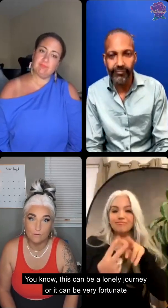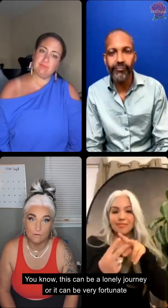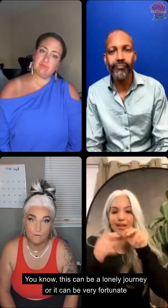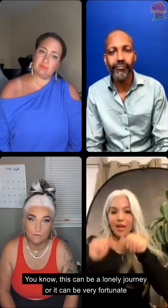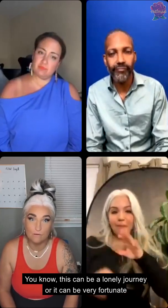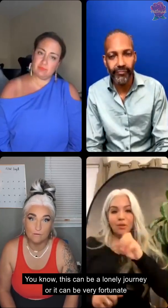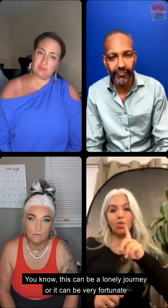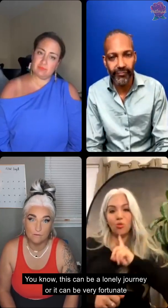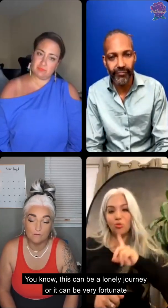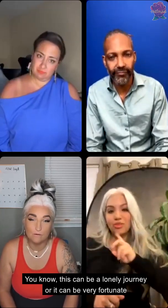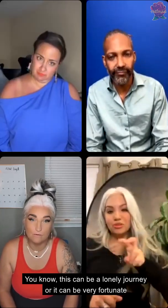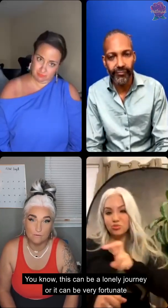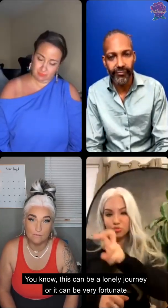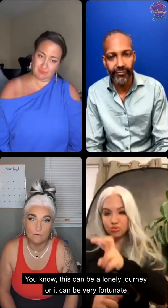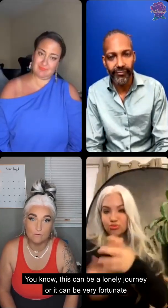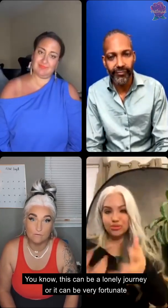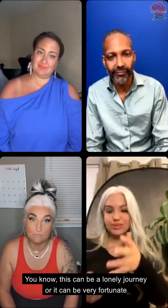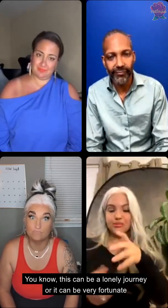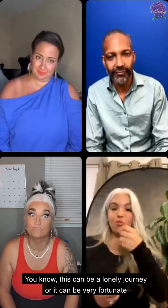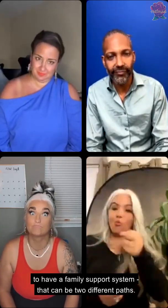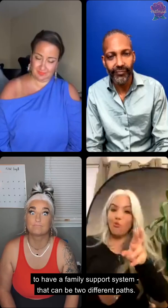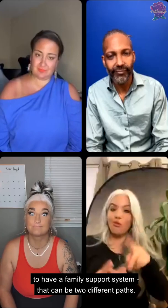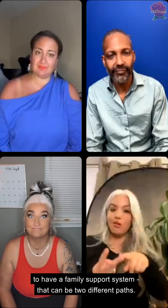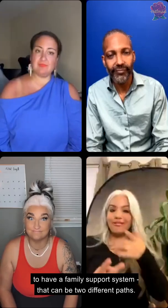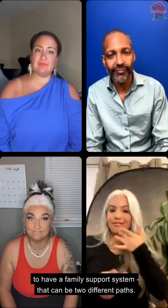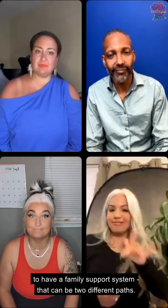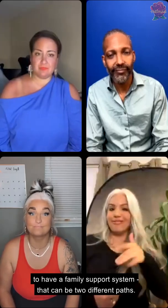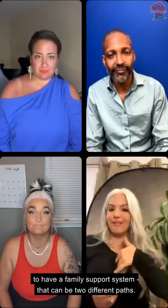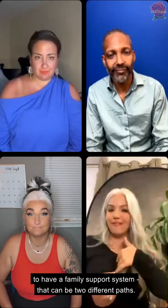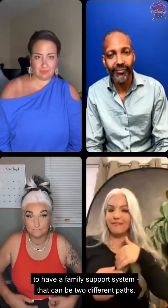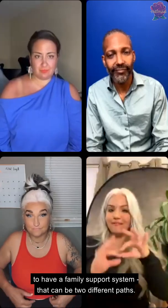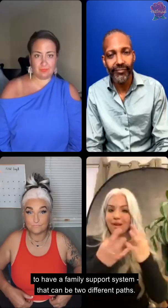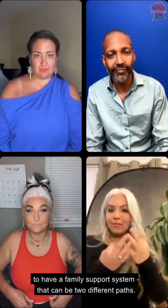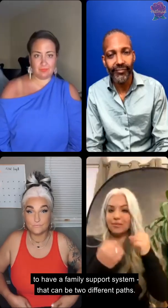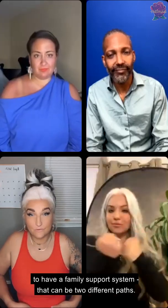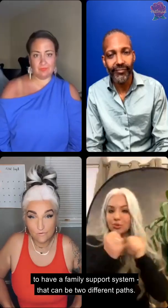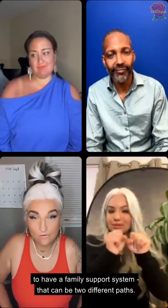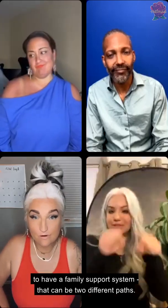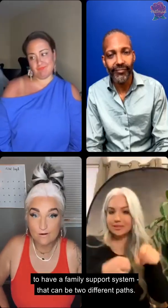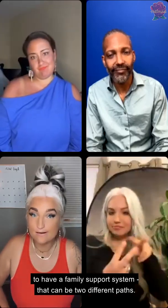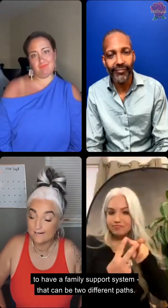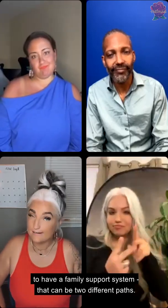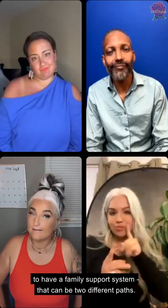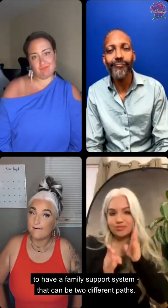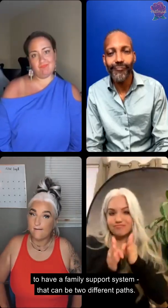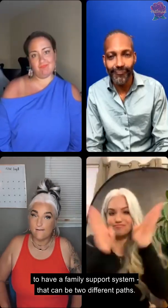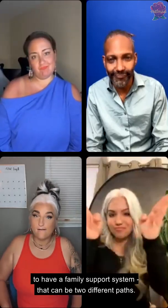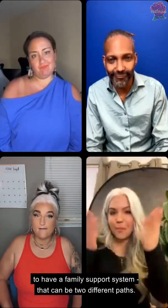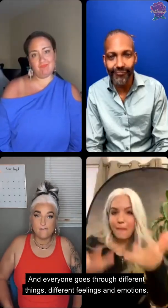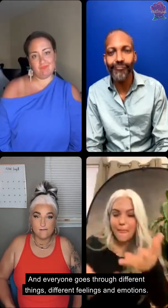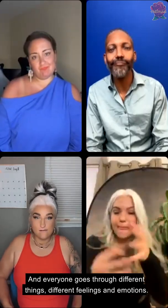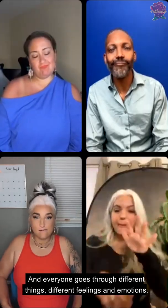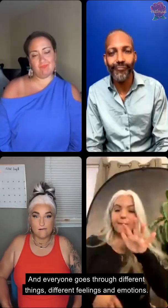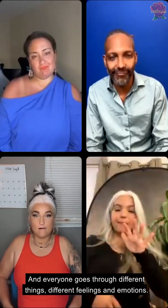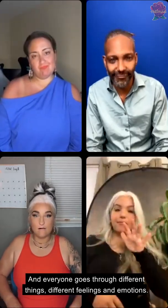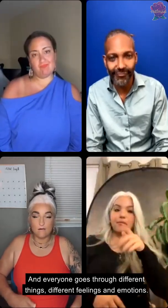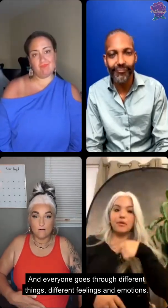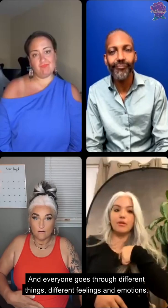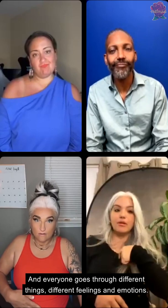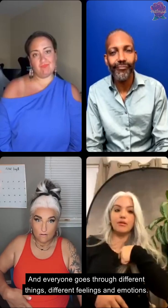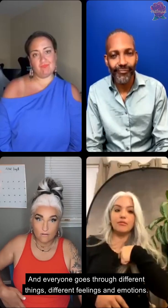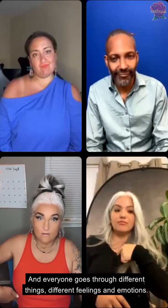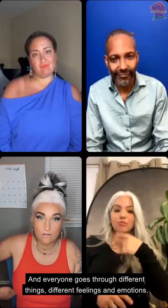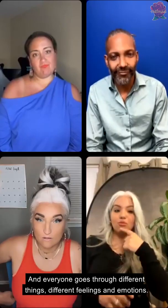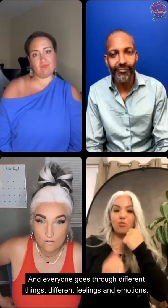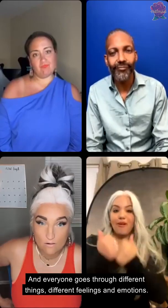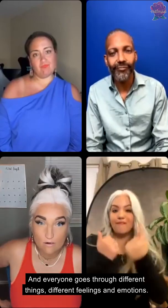This can be a lonely journey, or it can be very fortunate to have a family support system. There can be two different paths.